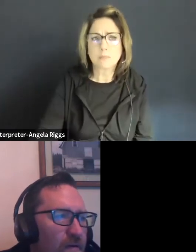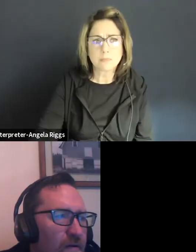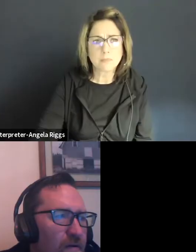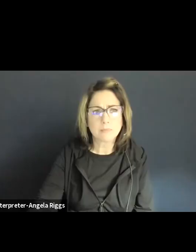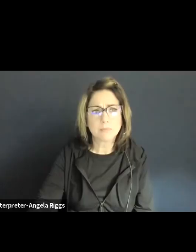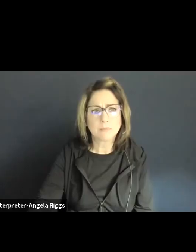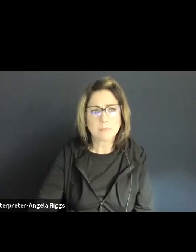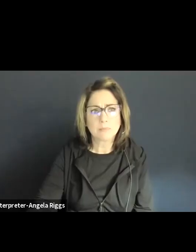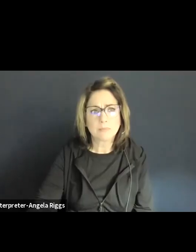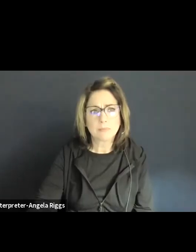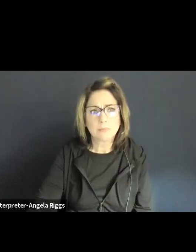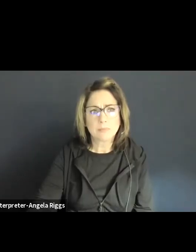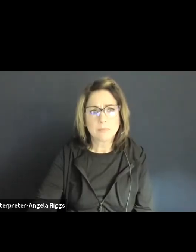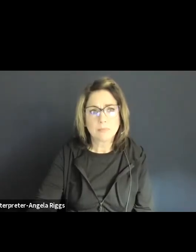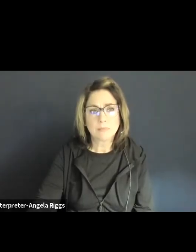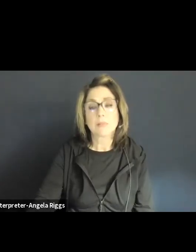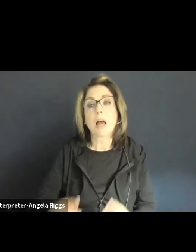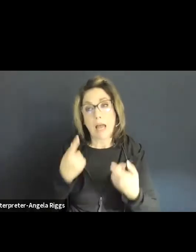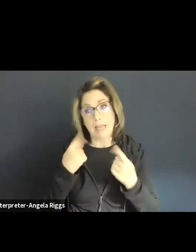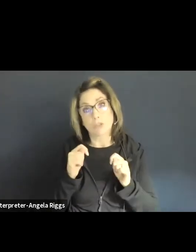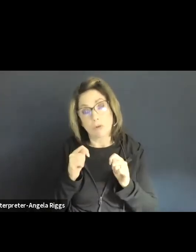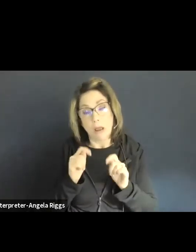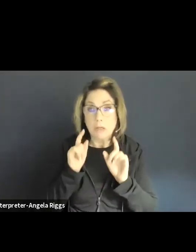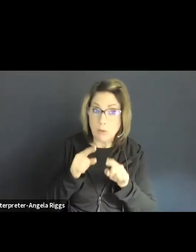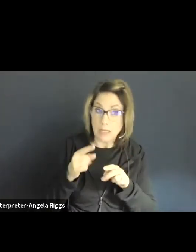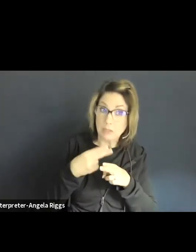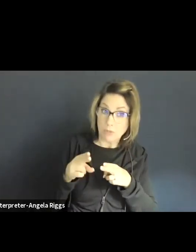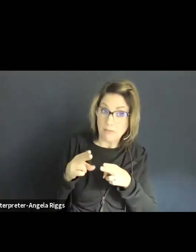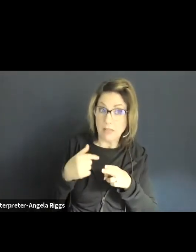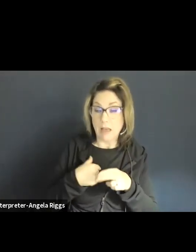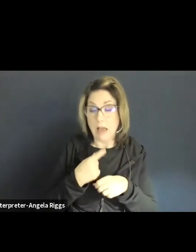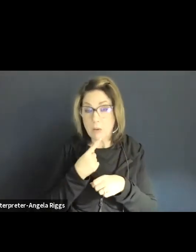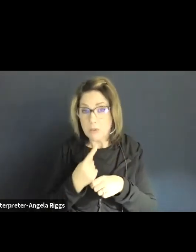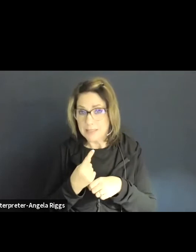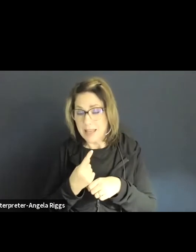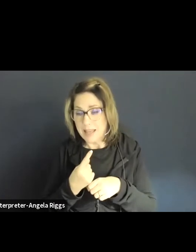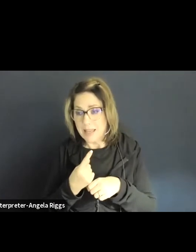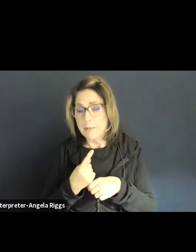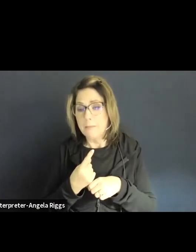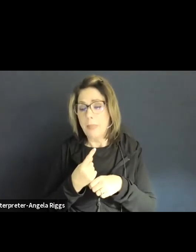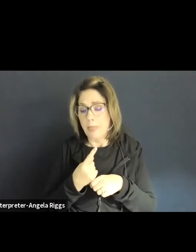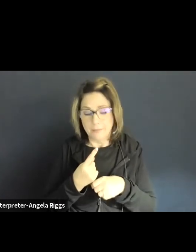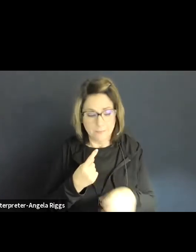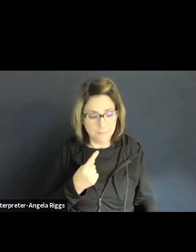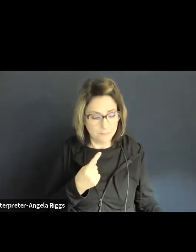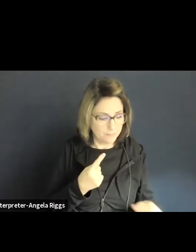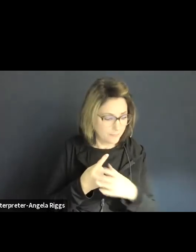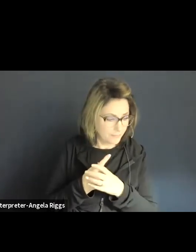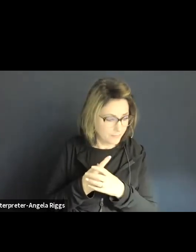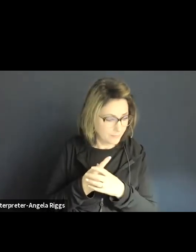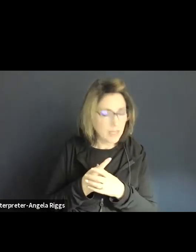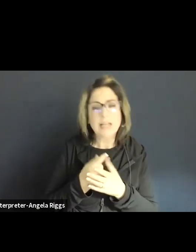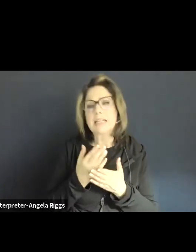Okay, I can try to take that at least briefly. I would say that there have definitely